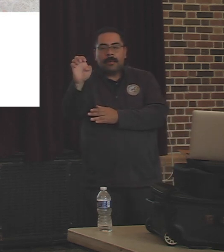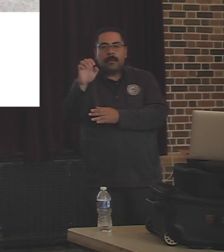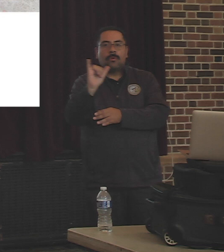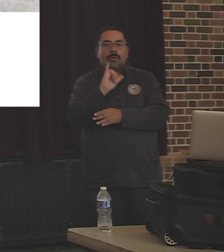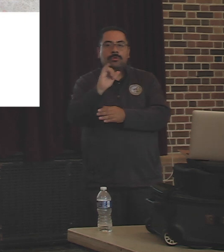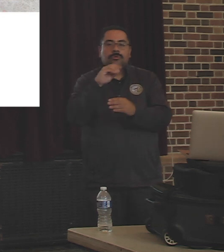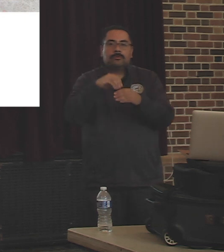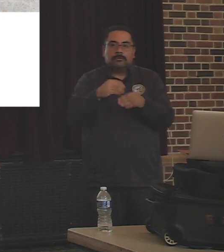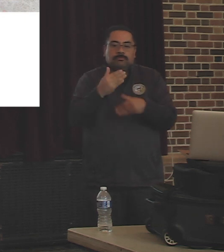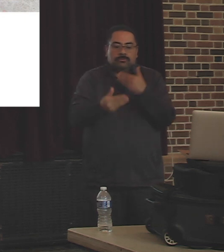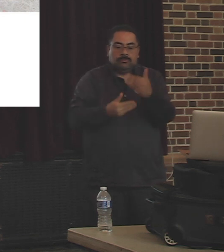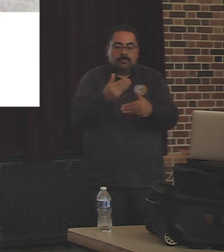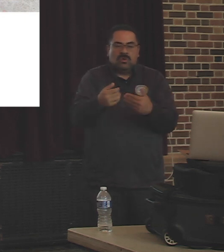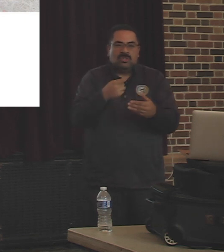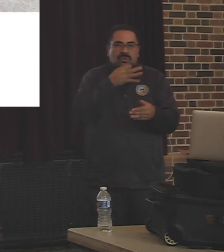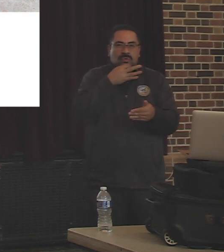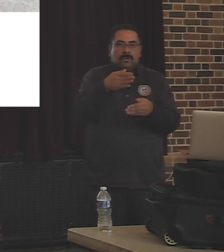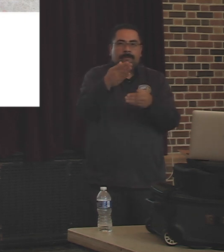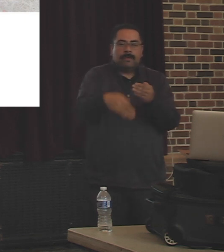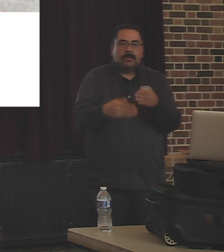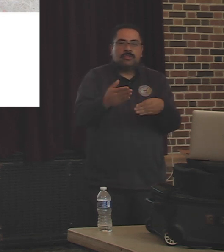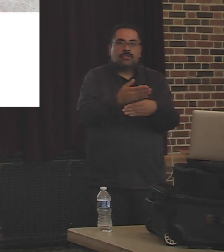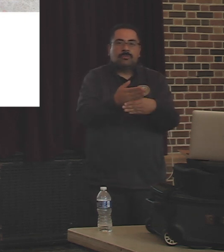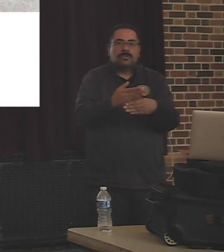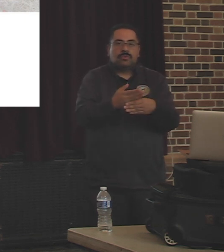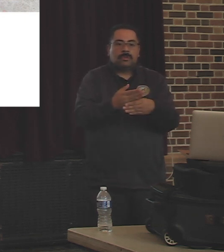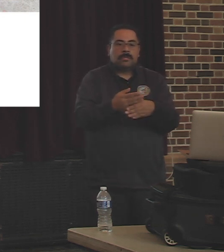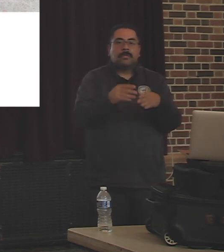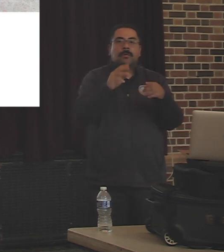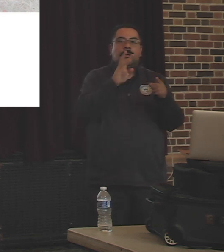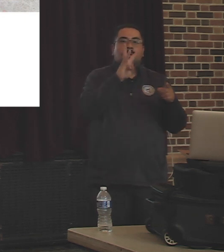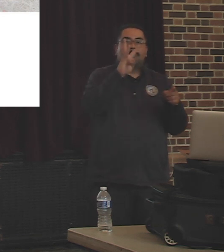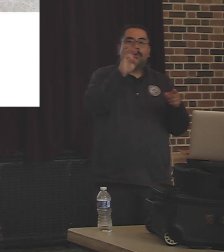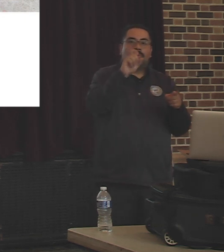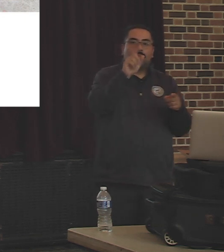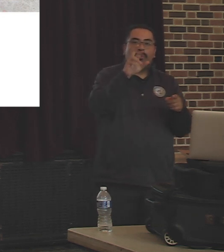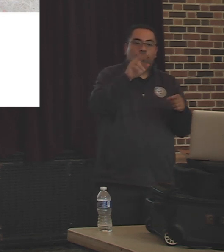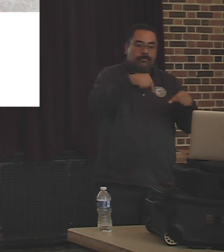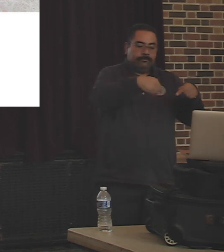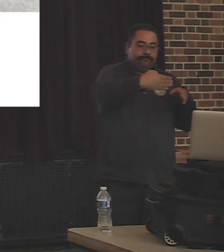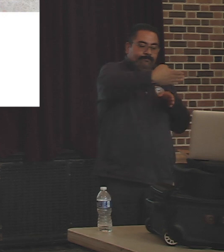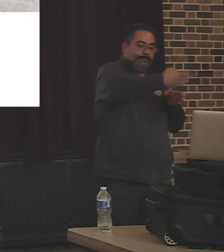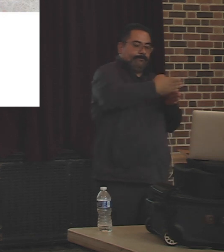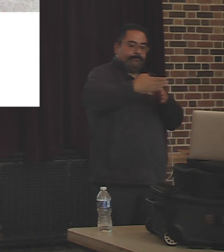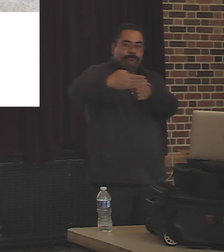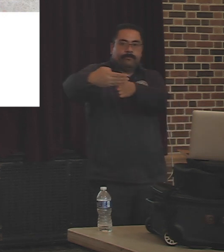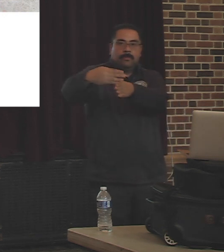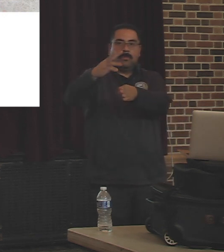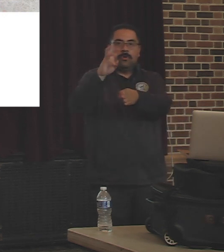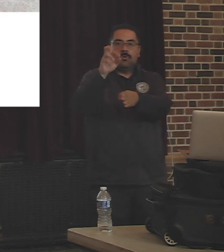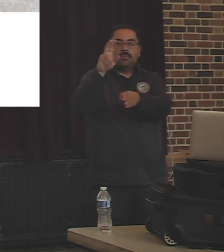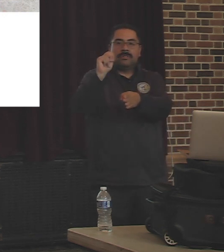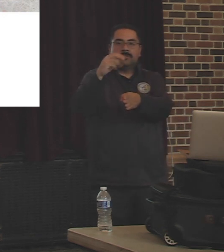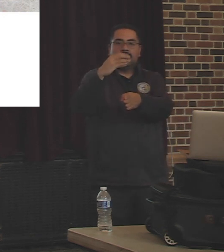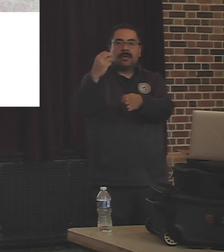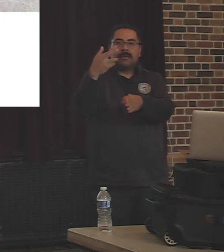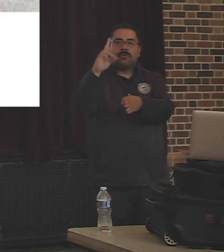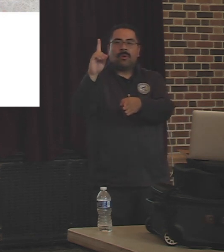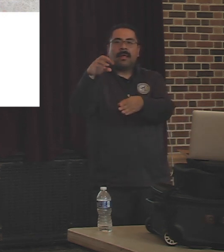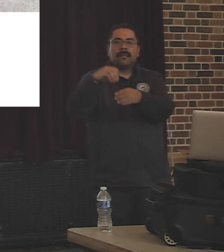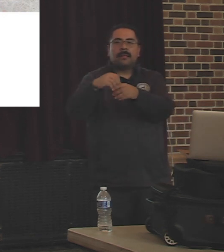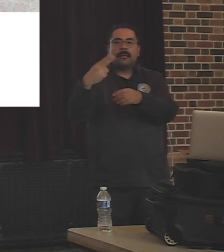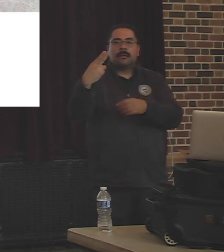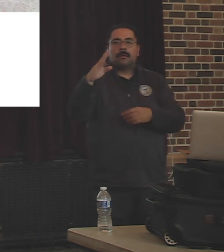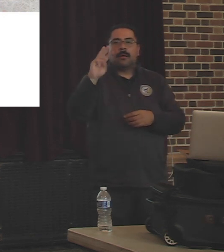in process or just wrapping up between Western and Grand in Humboldt Park. And so that'll extend the existing bus lanes